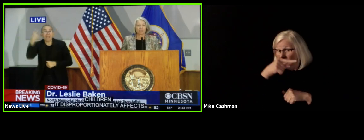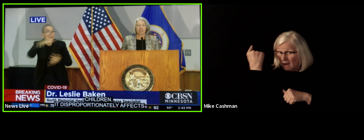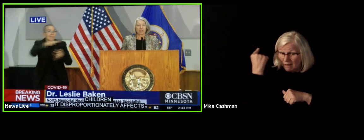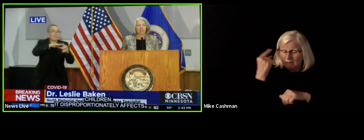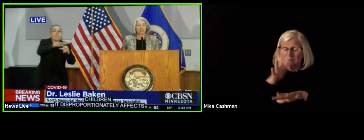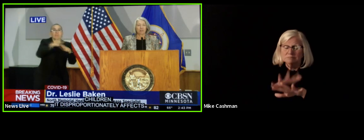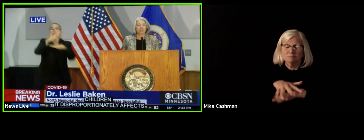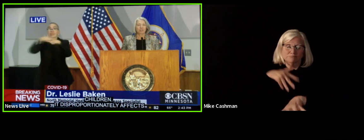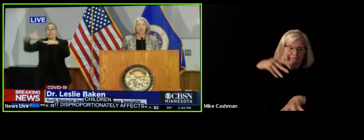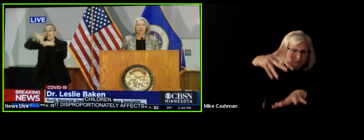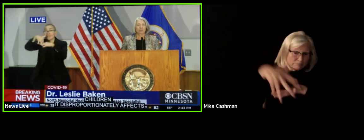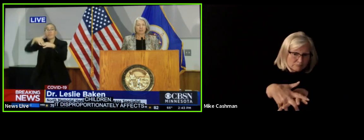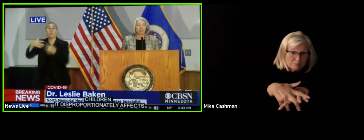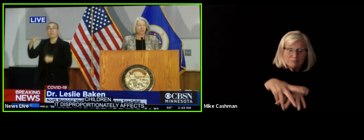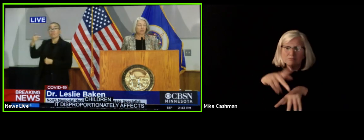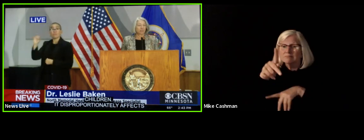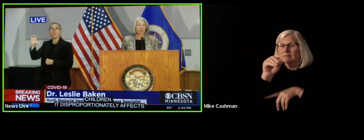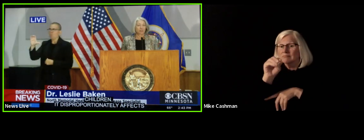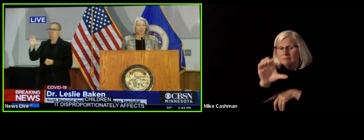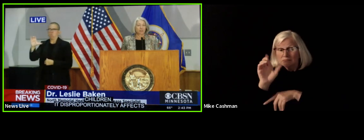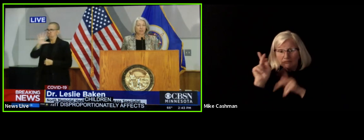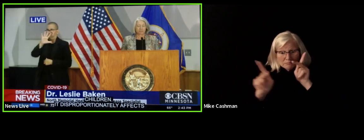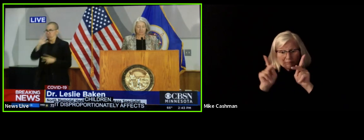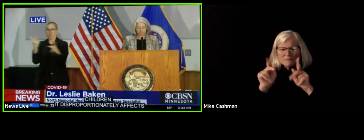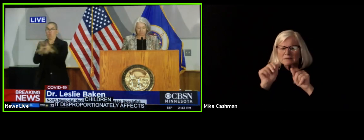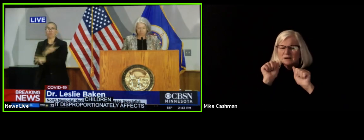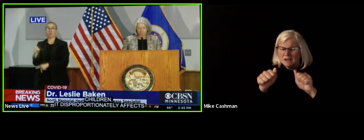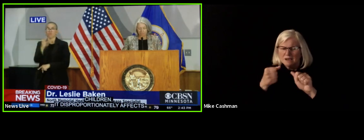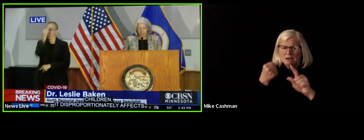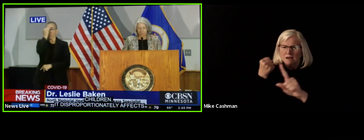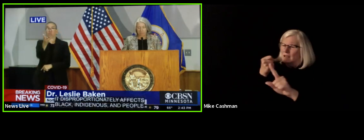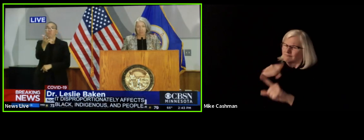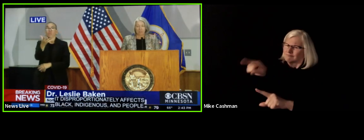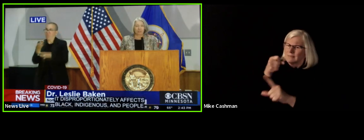communities, as well as those with limited resources.